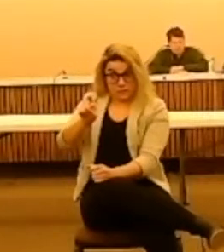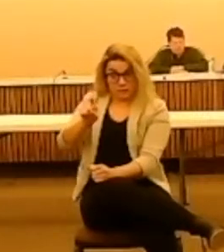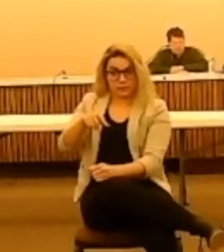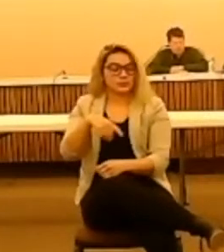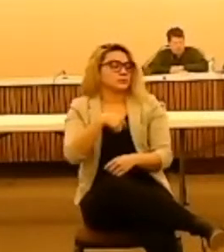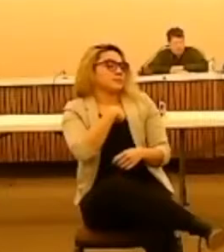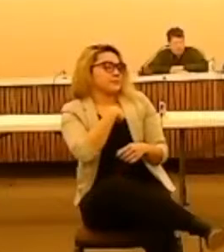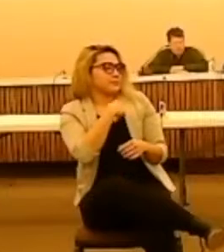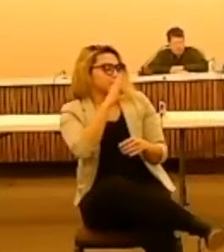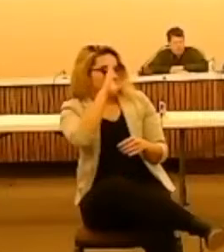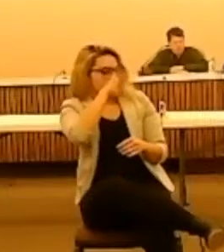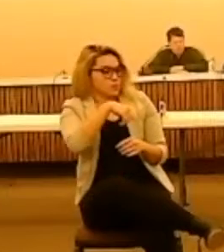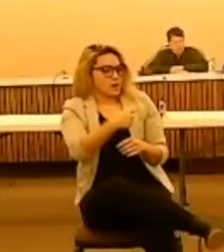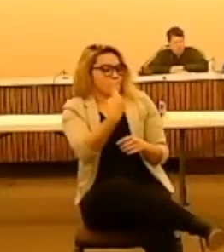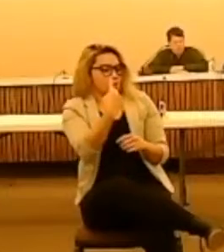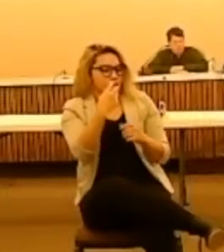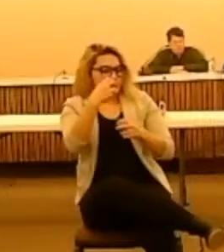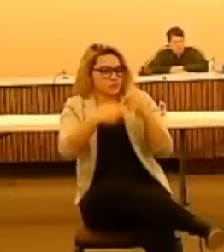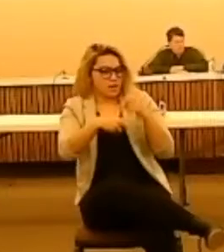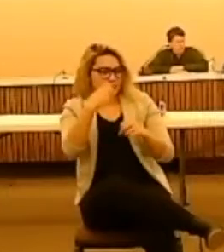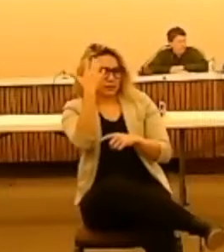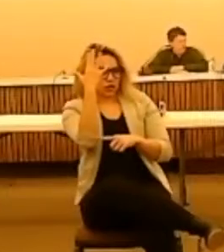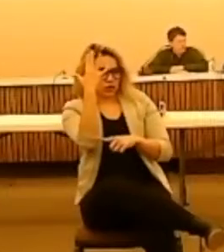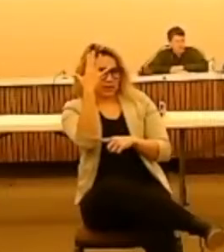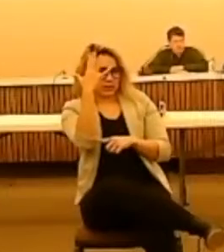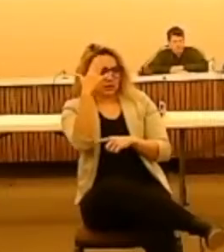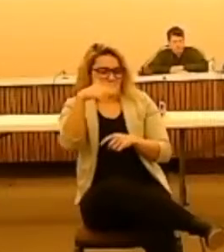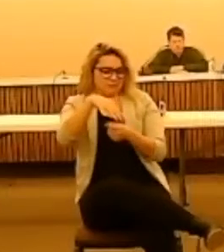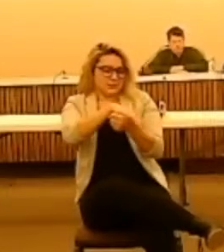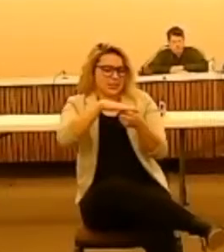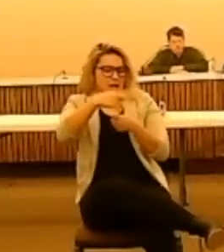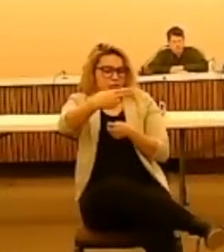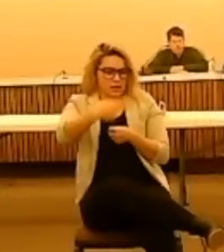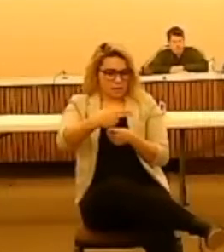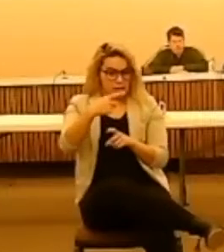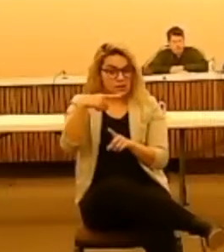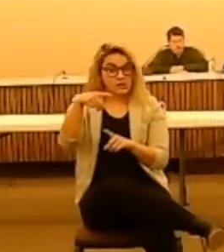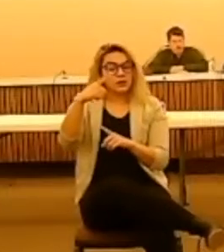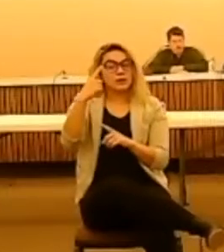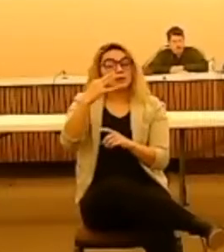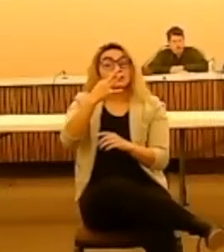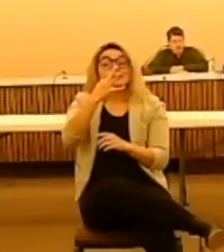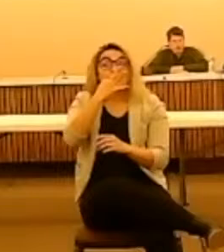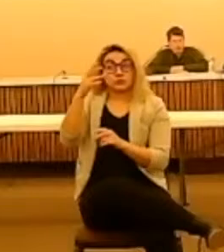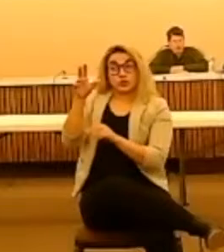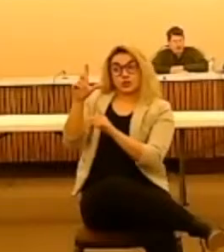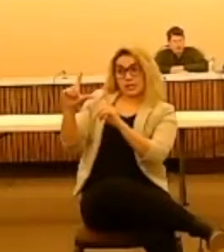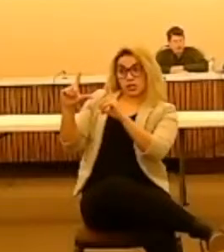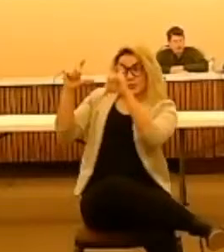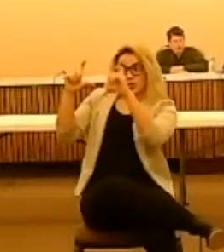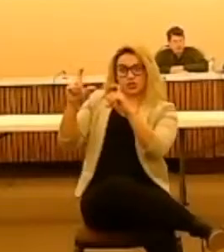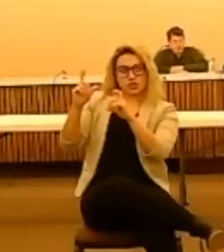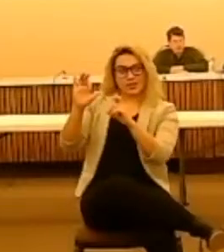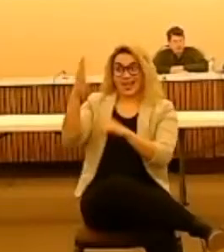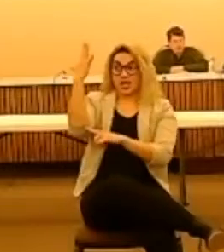these endangering tree, we had pictures. The tree was shedding a ton of